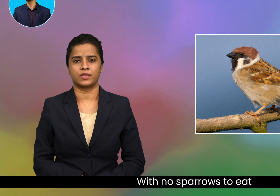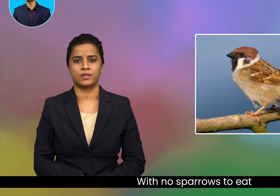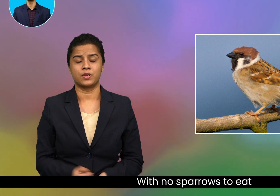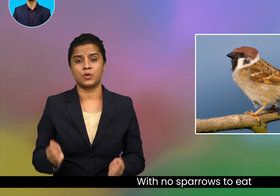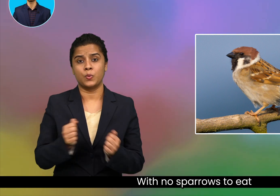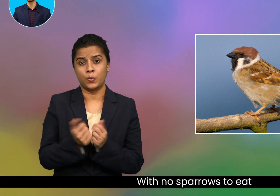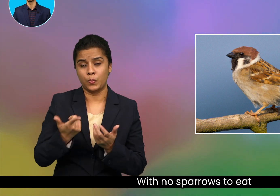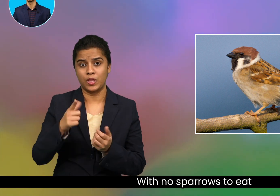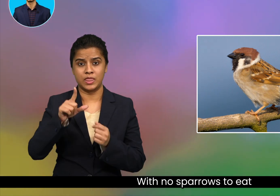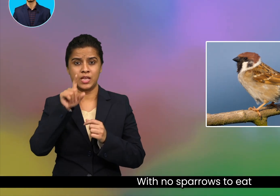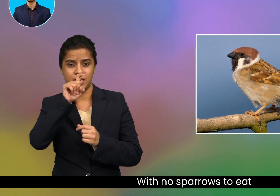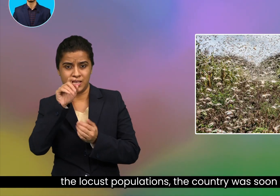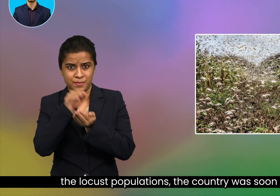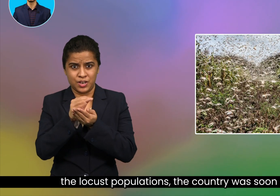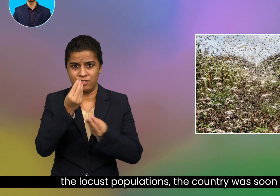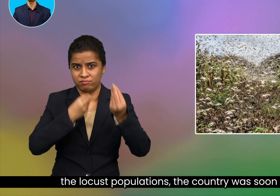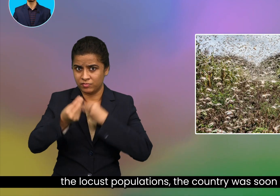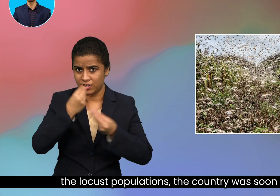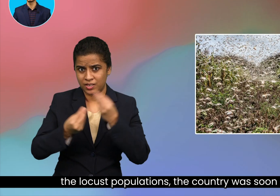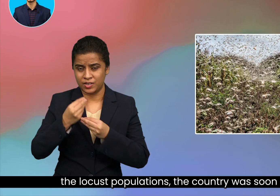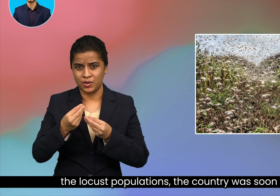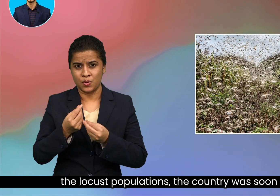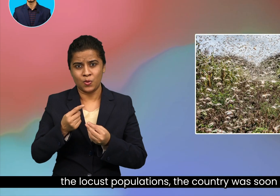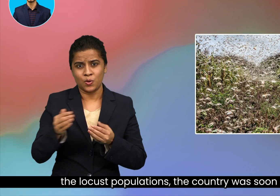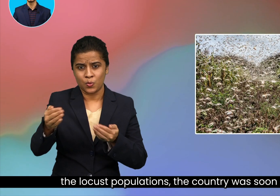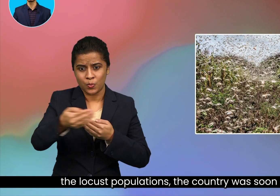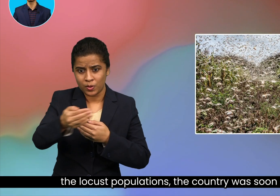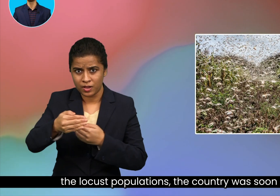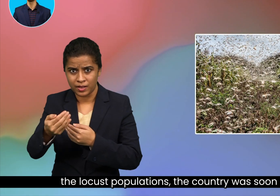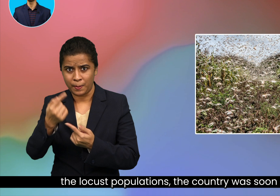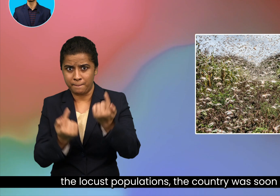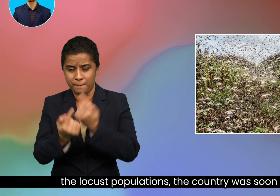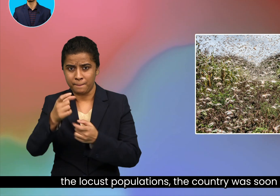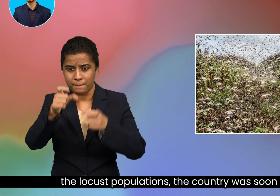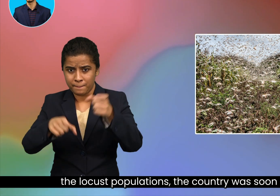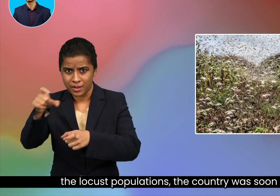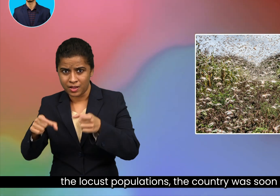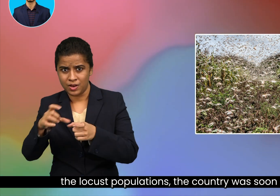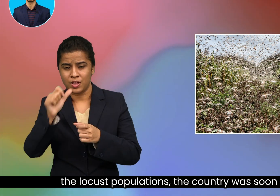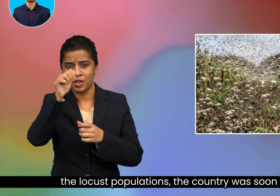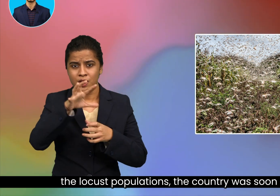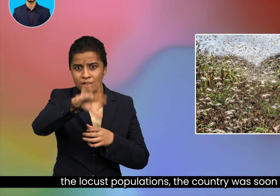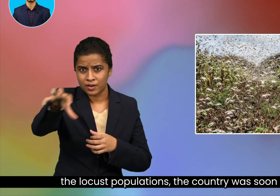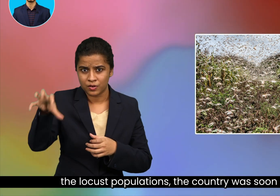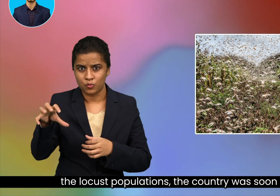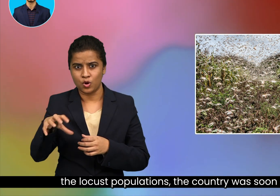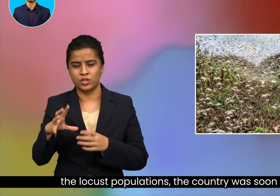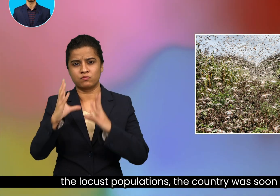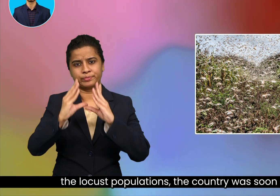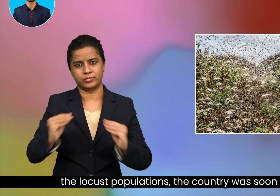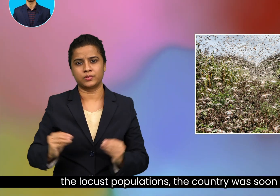With no sparrows to eat, the locust population, the country was soon swarmed.